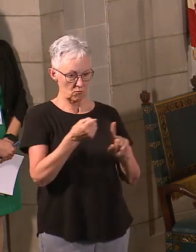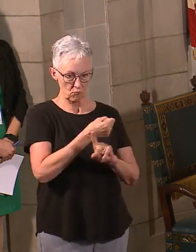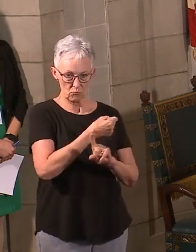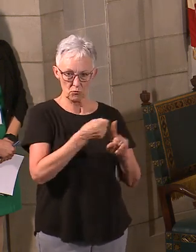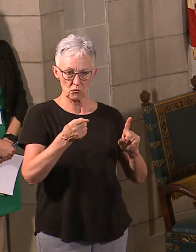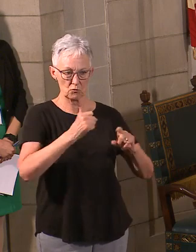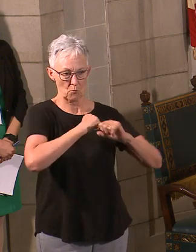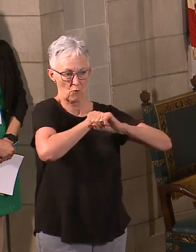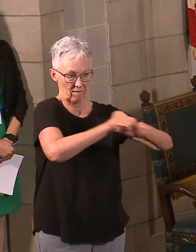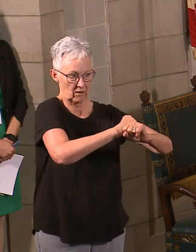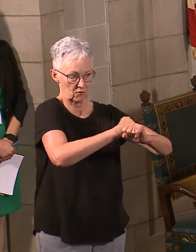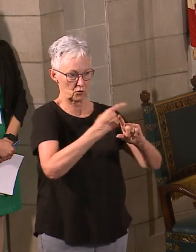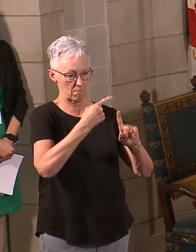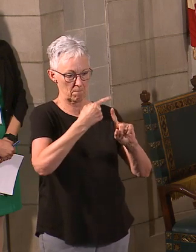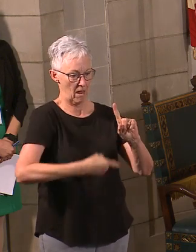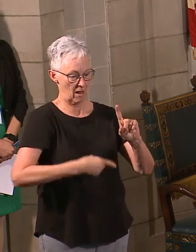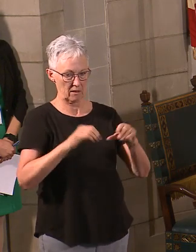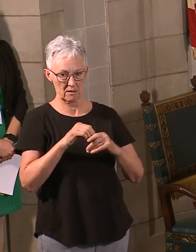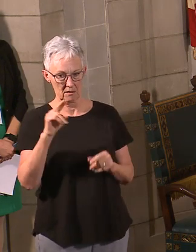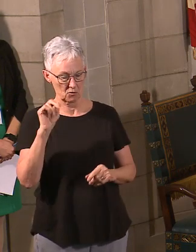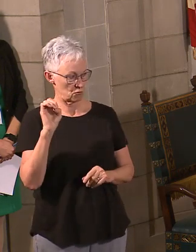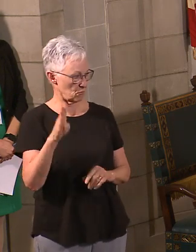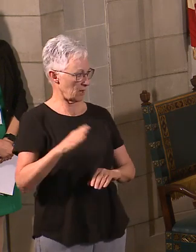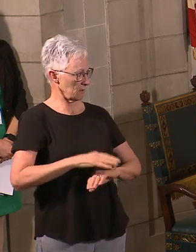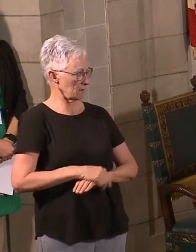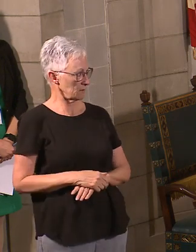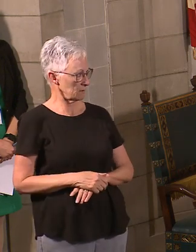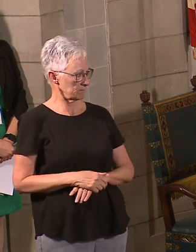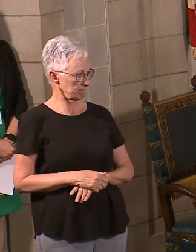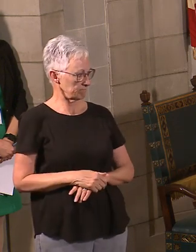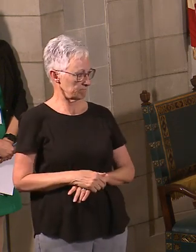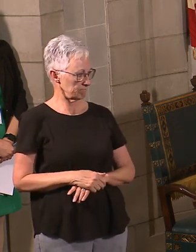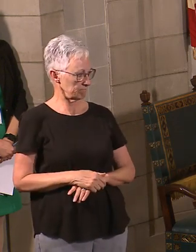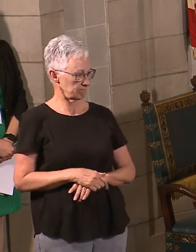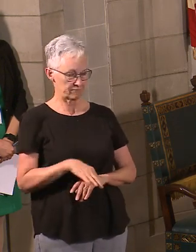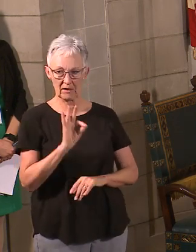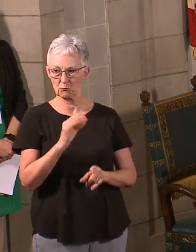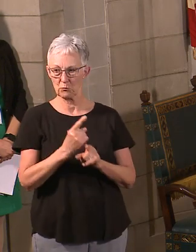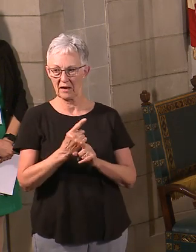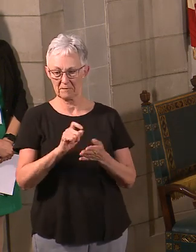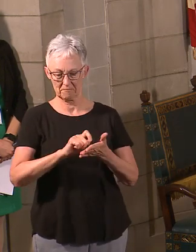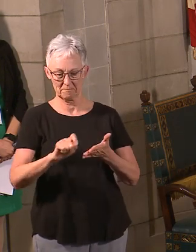that one? Which one do I want? Oh, this is the one I want. All right.